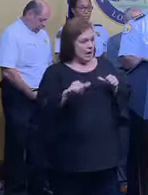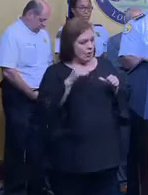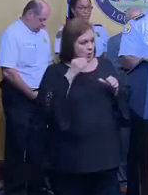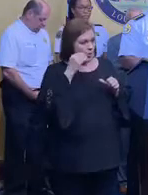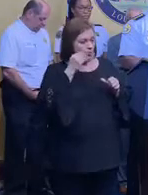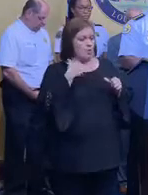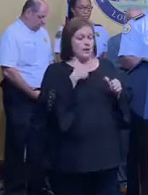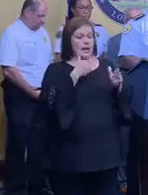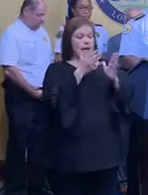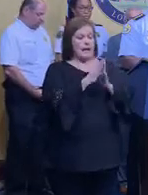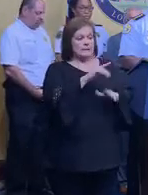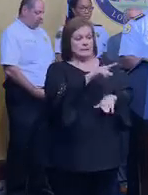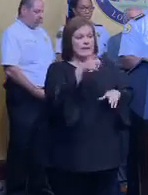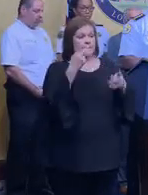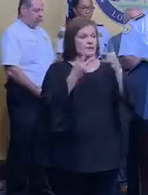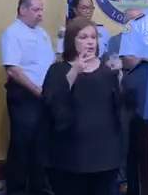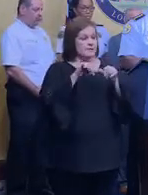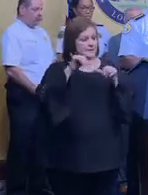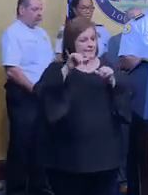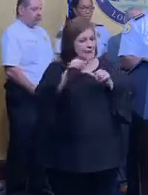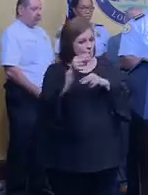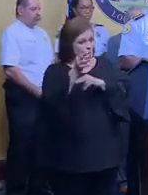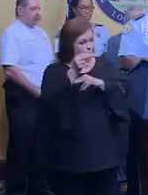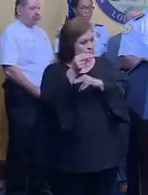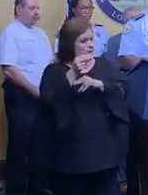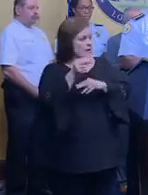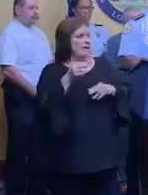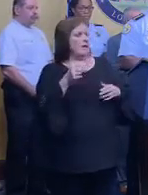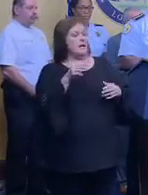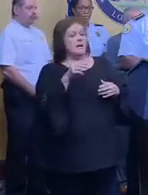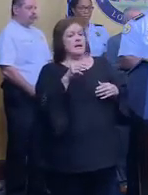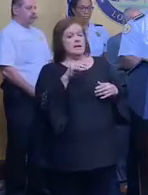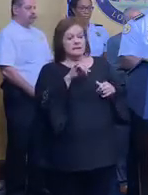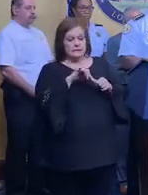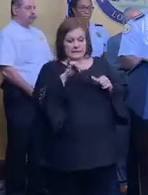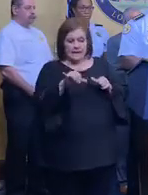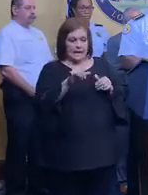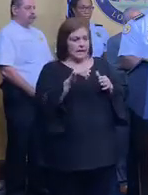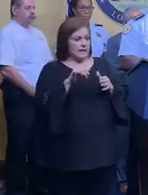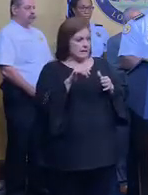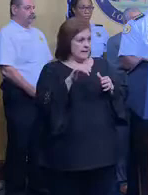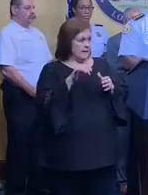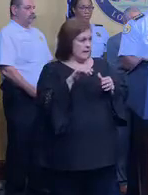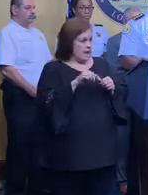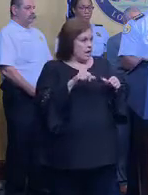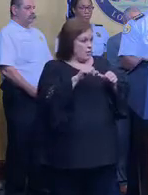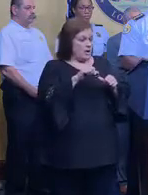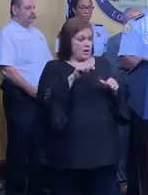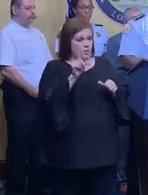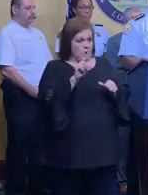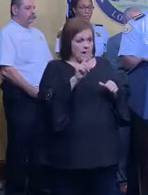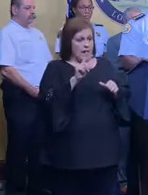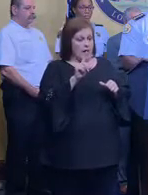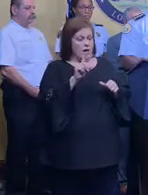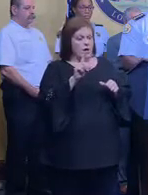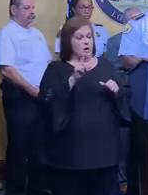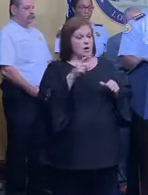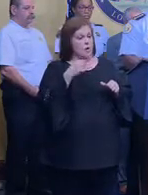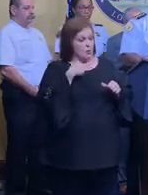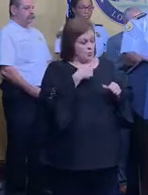our visitors to stay within their hotels. Stay wherever it is that you may be housed throughout these next few days so that we can get to